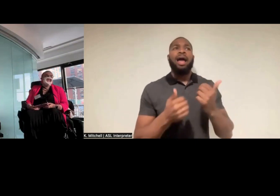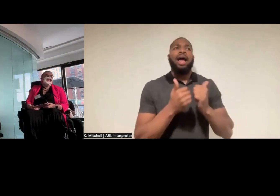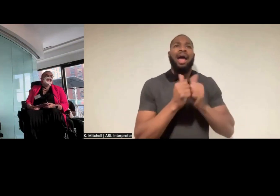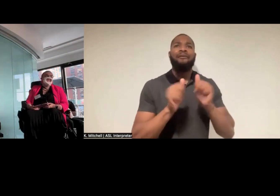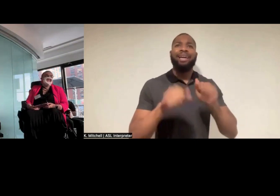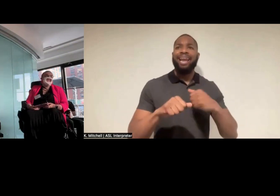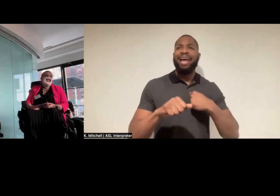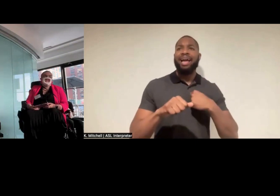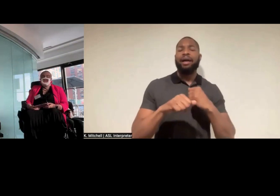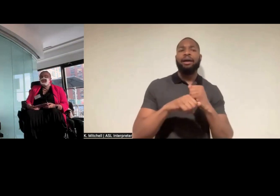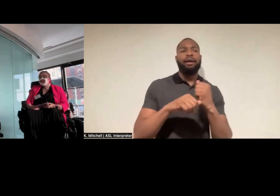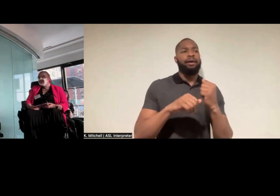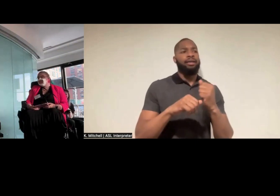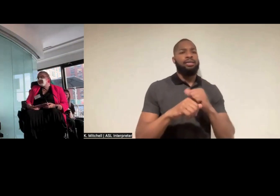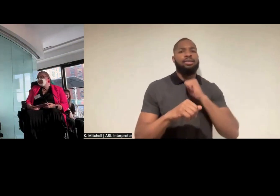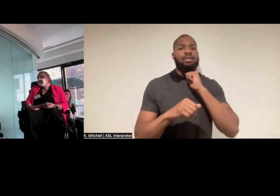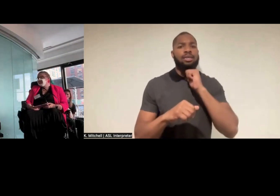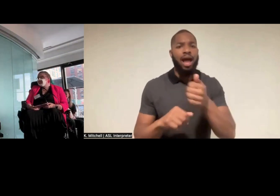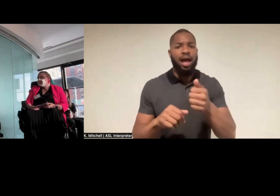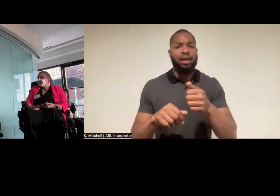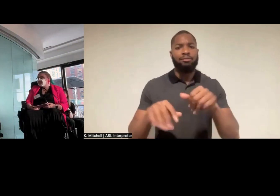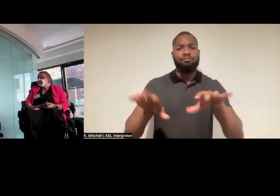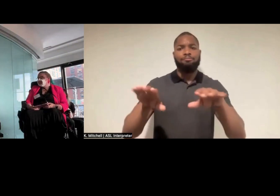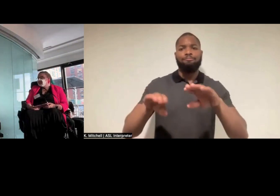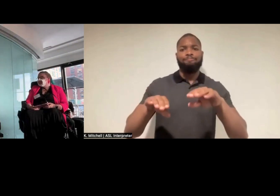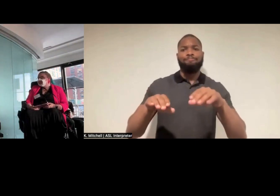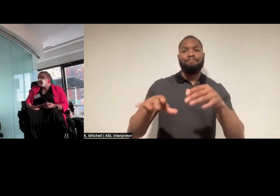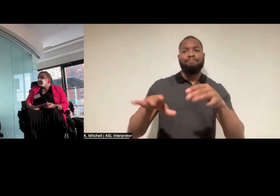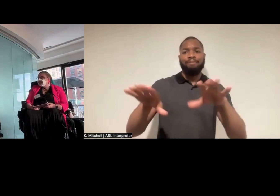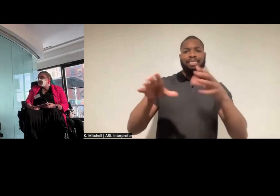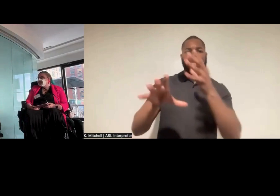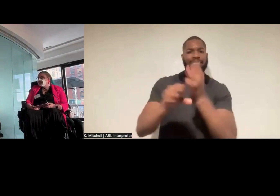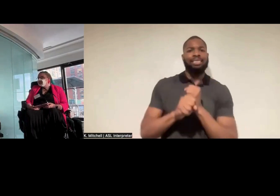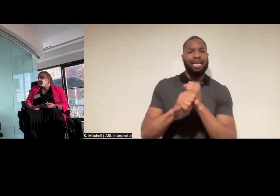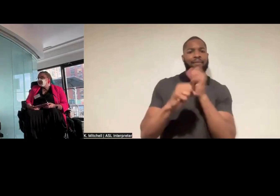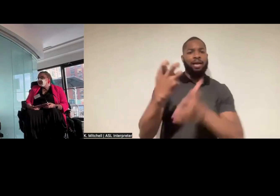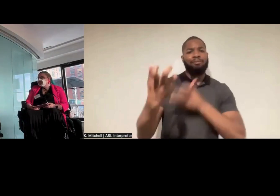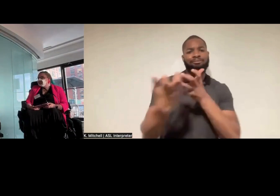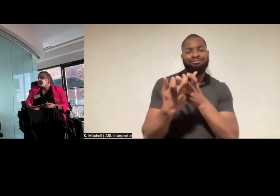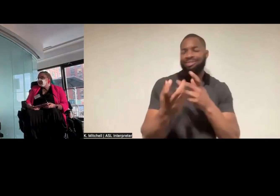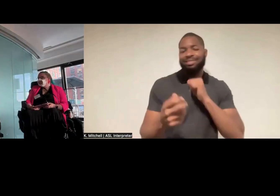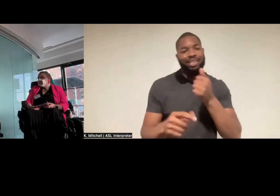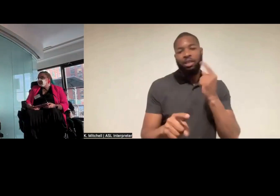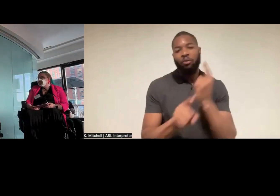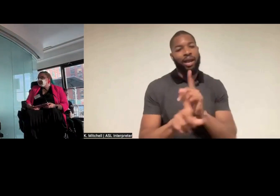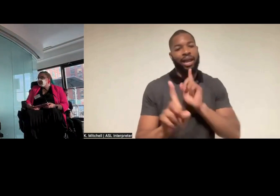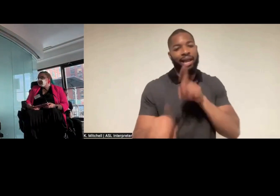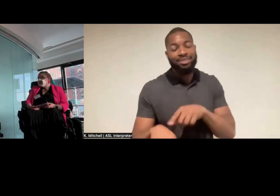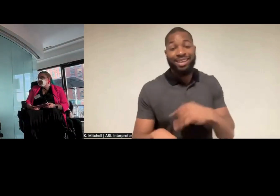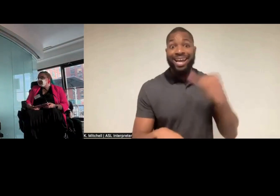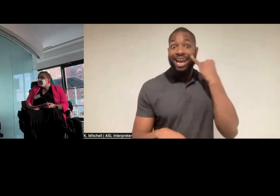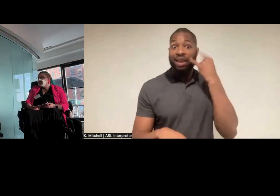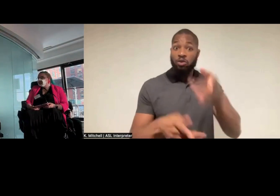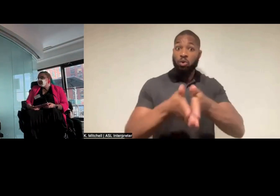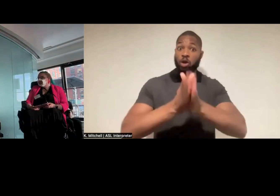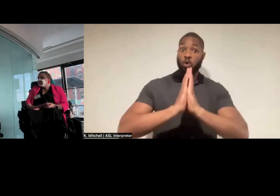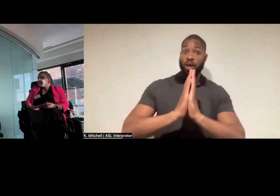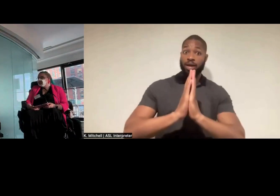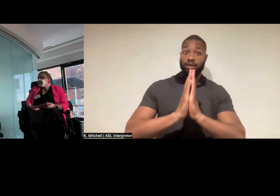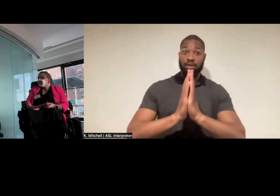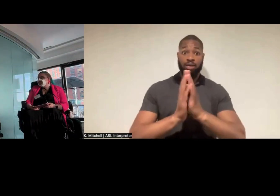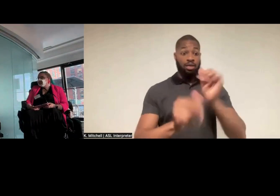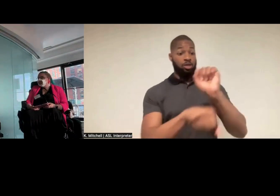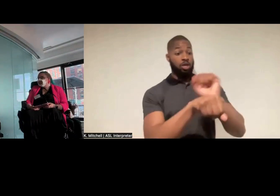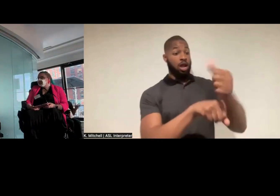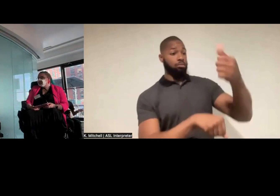don't think that's the right answer, guys. I think that you need to contact an attorney so that they can navigate you in the correct direction.